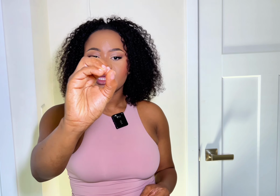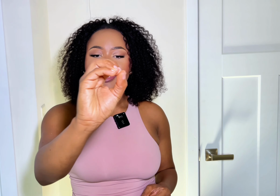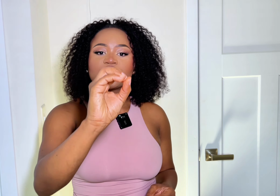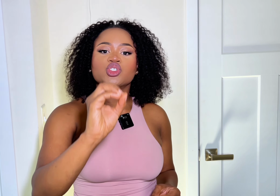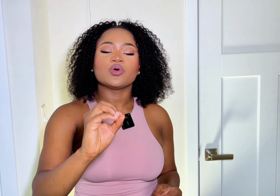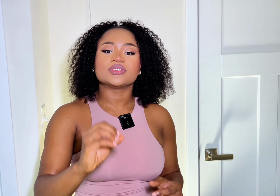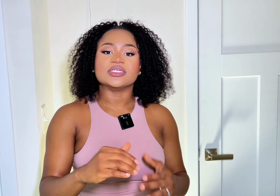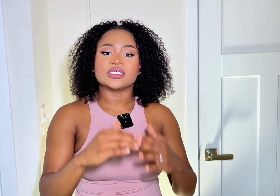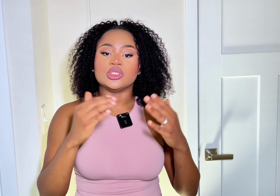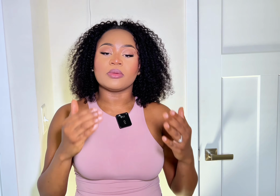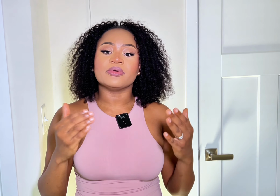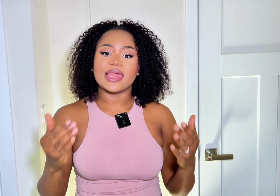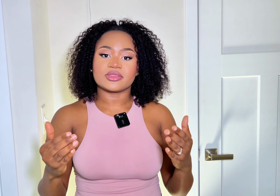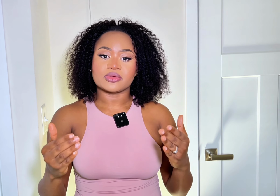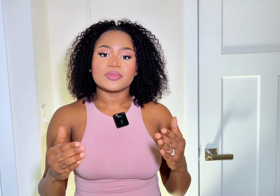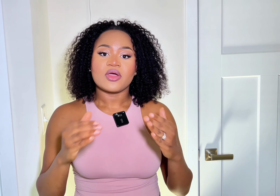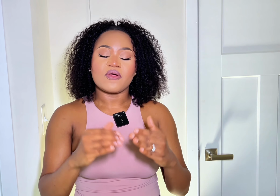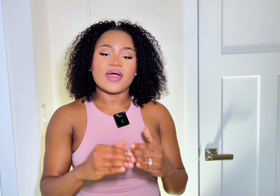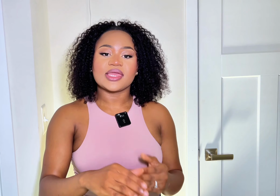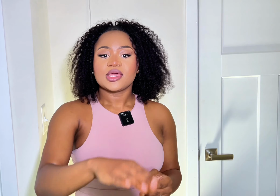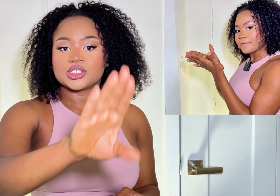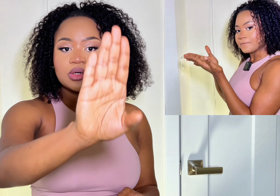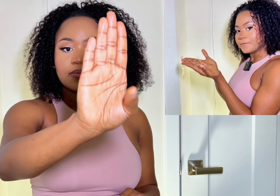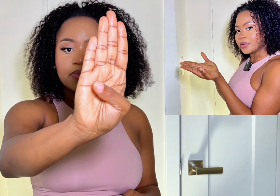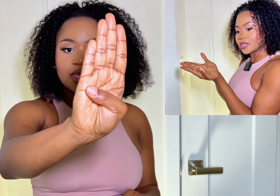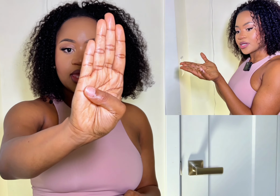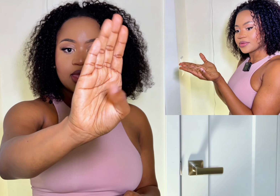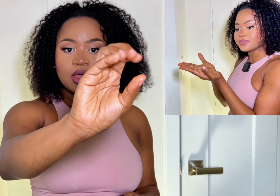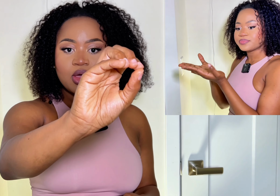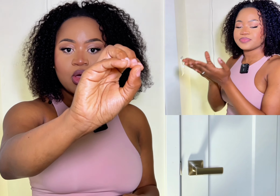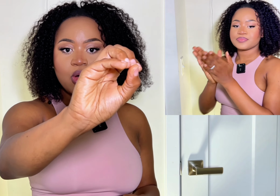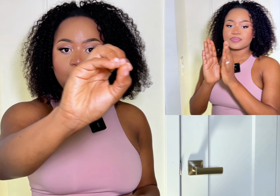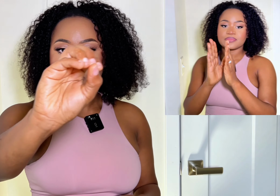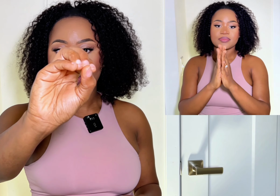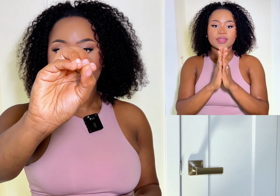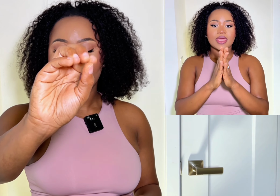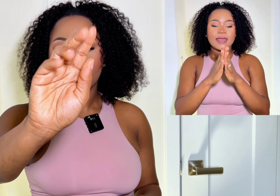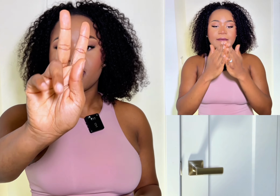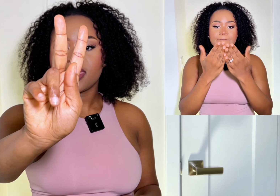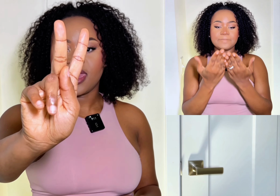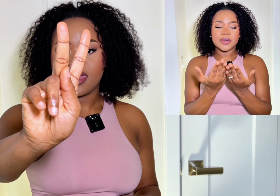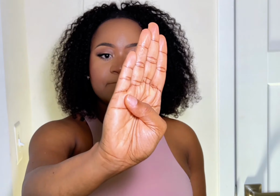that shows it's a double letter. All right. So B, O, K.